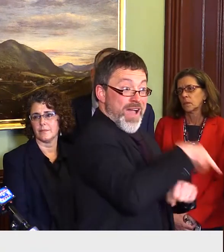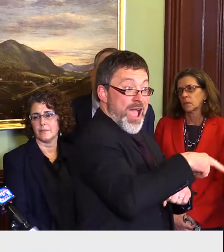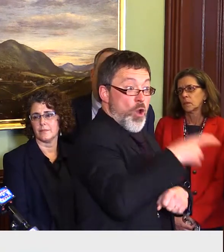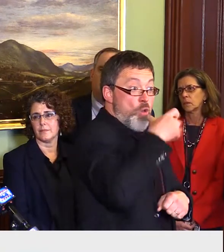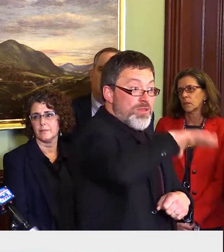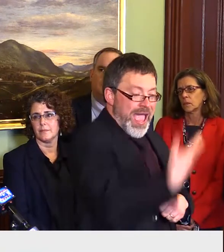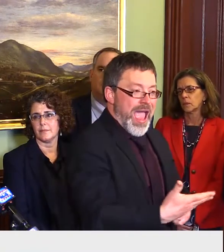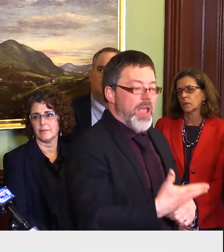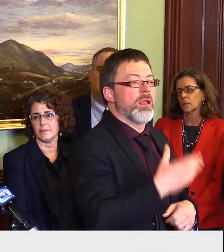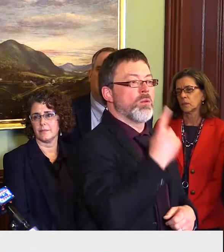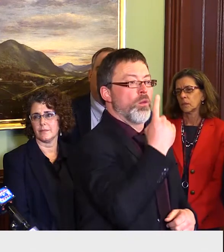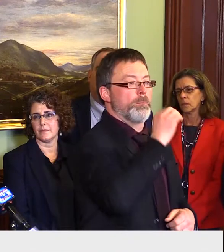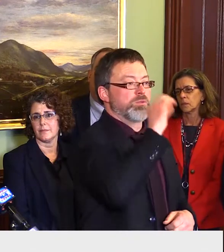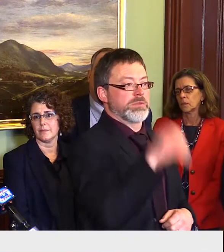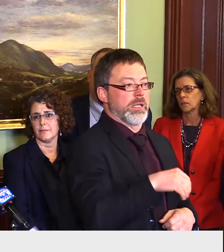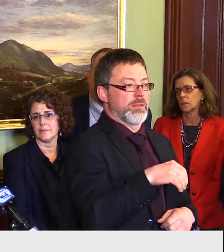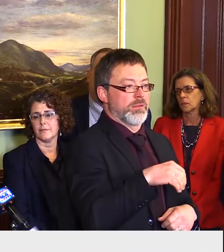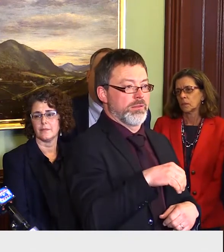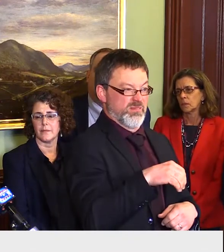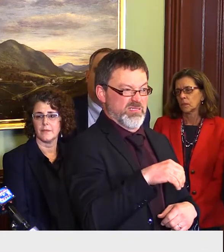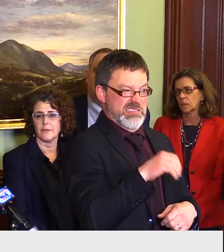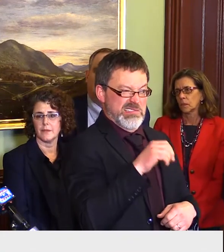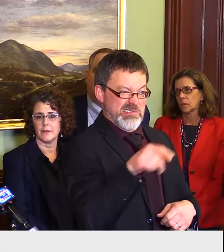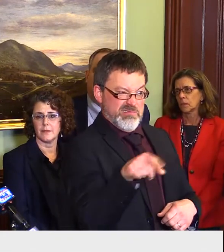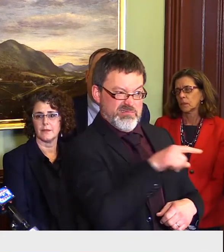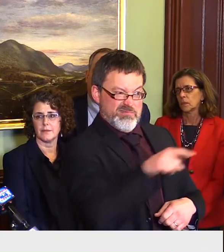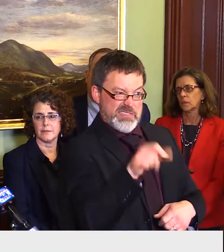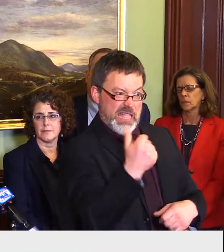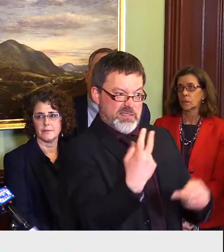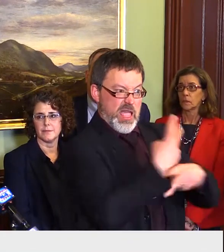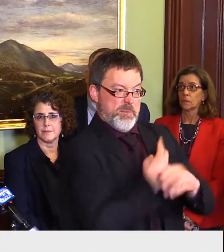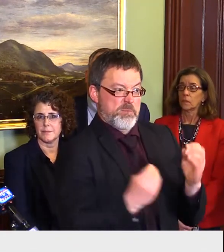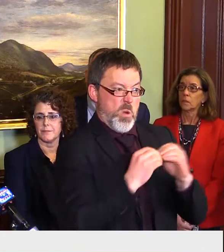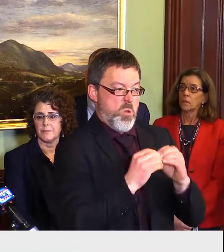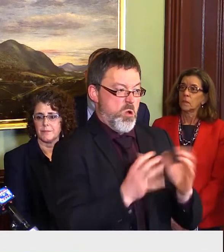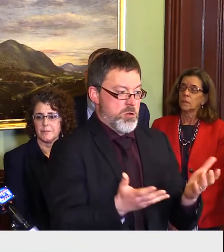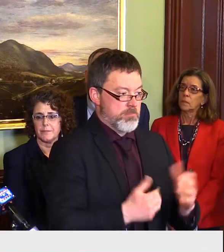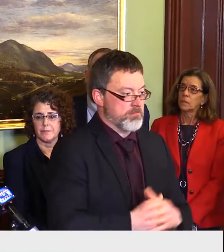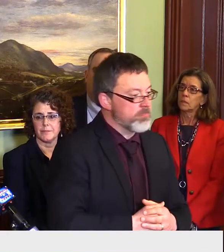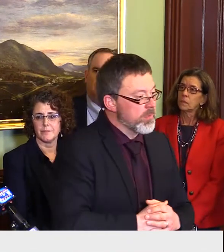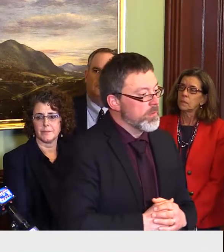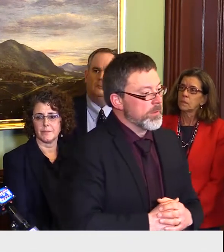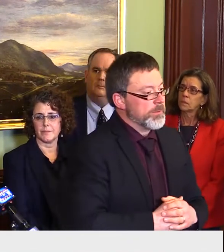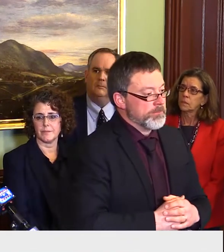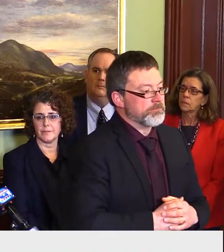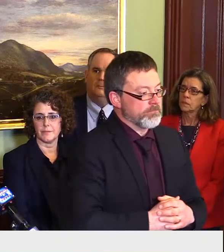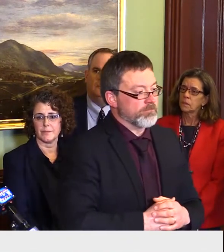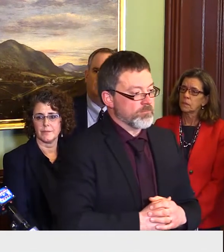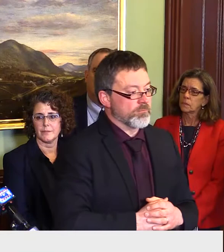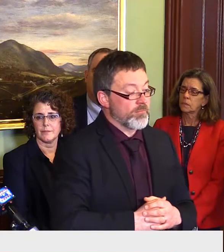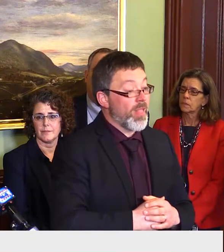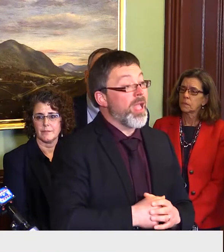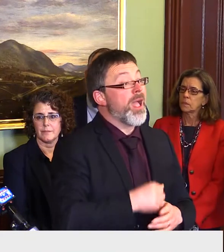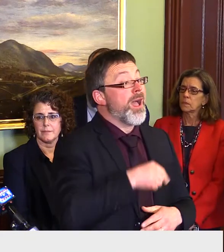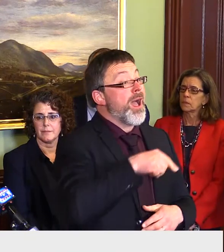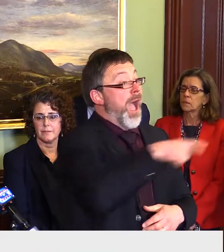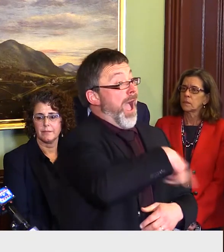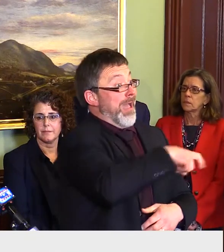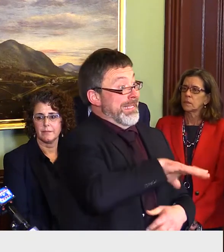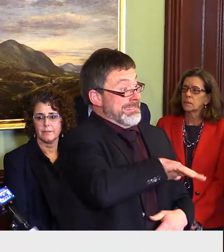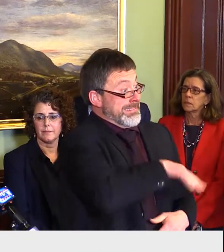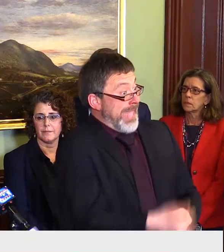skewed toward the elderly and the chronically ill, those with underlying predisposing conditions that we're always telling you